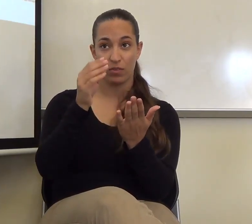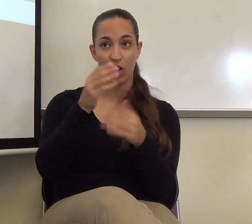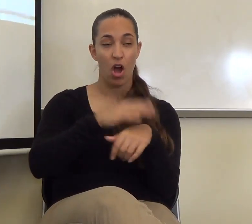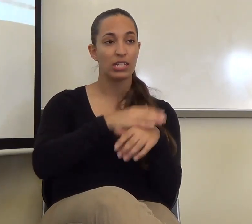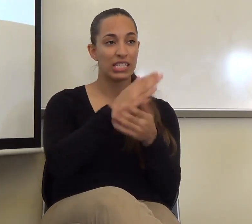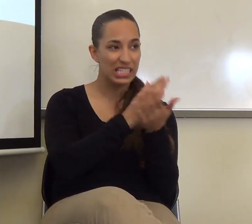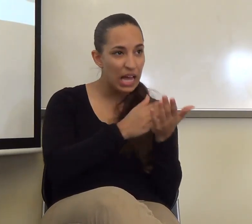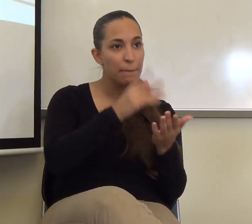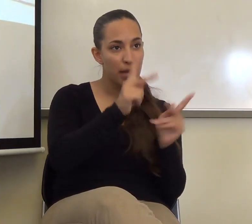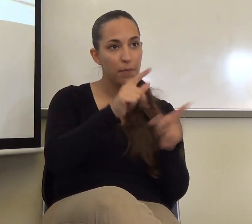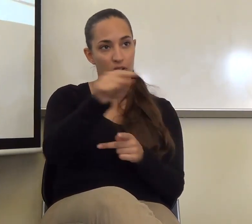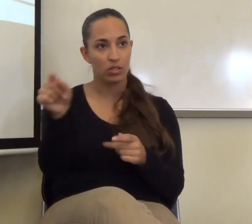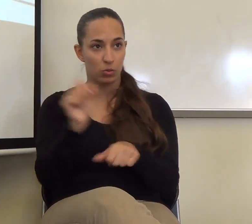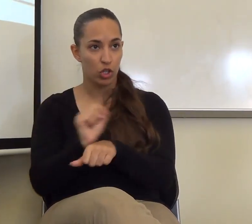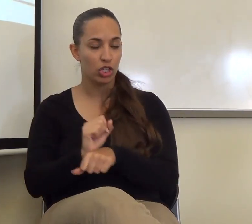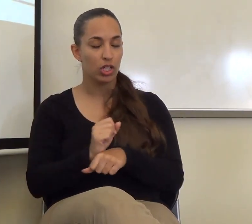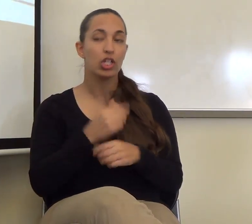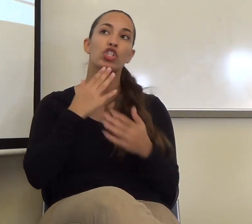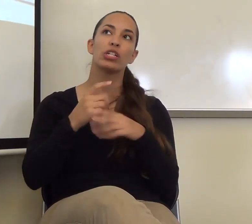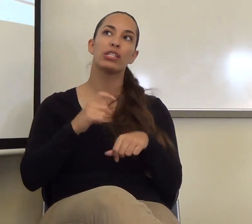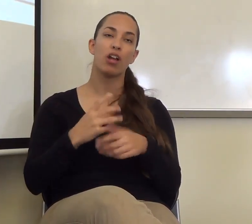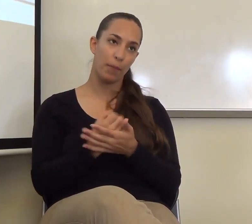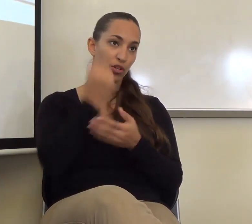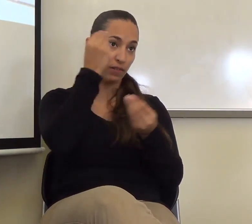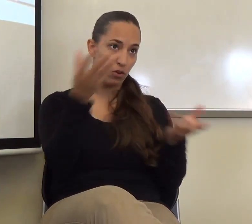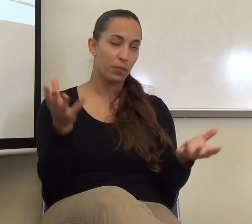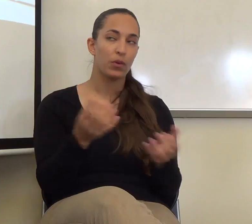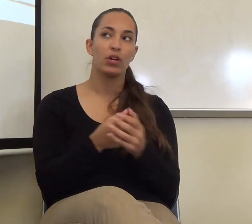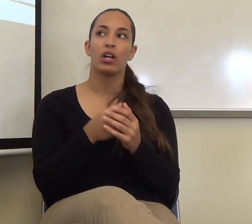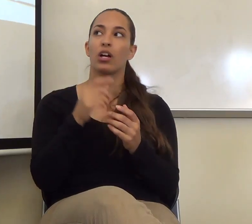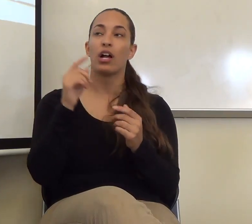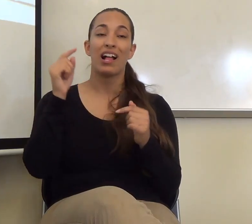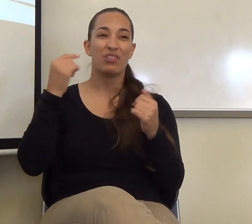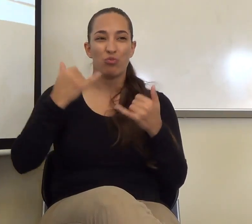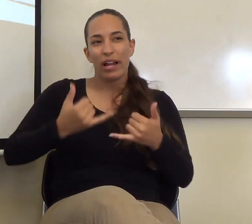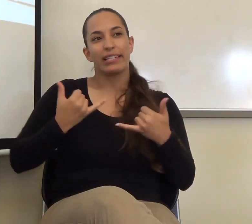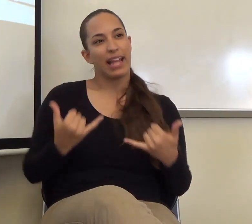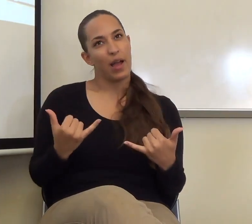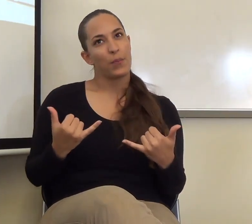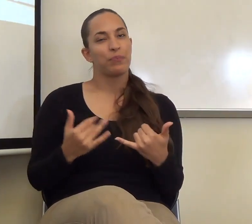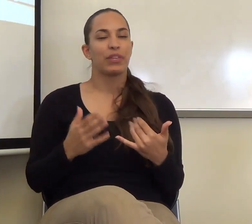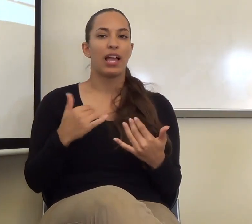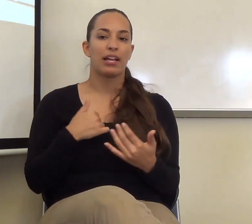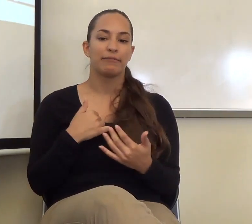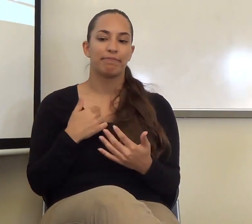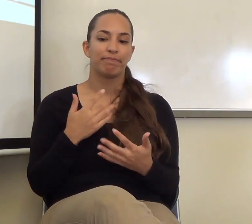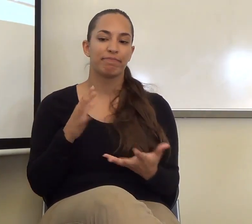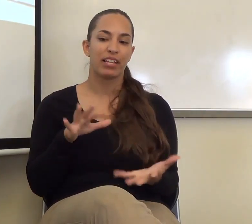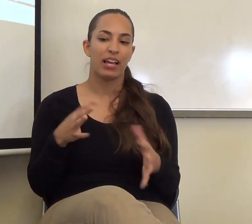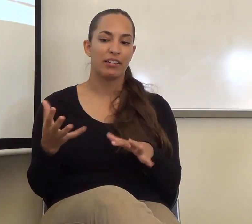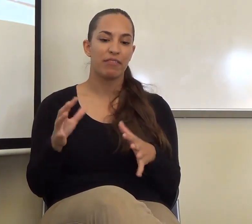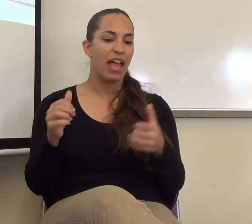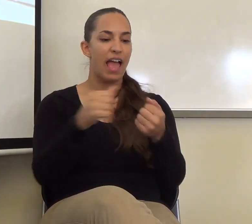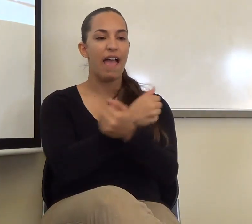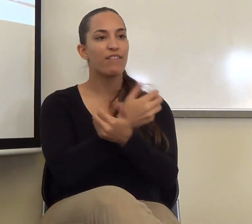and this is a good time to say this. At this point, I kind of take everything into account